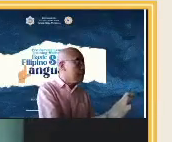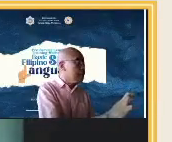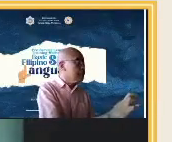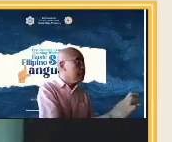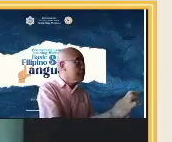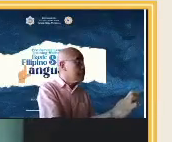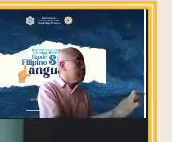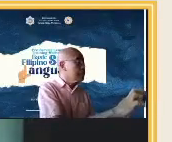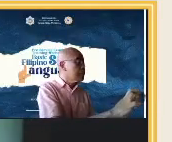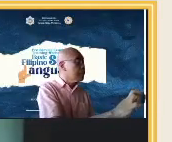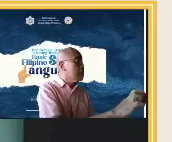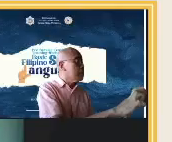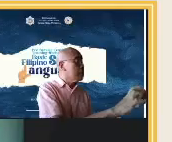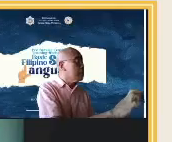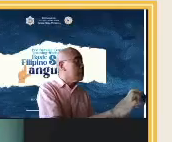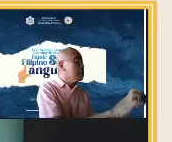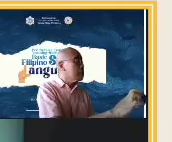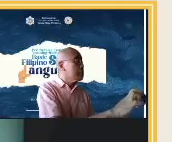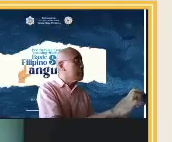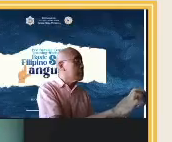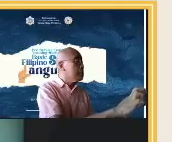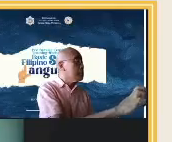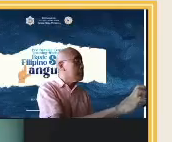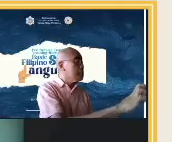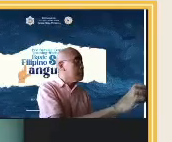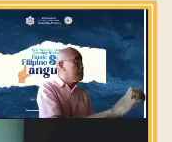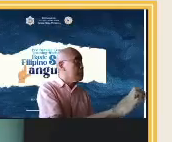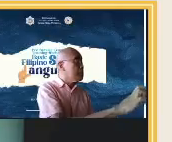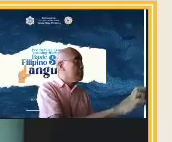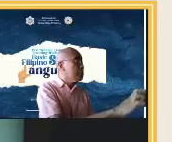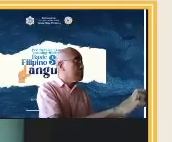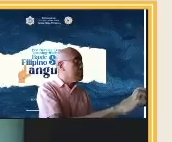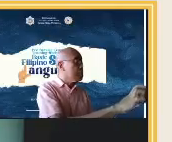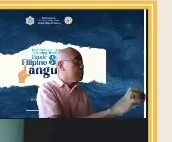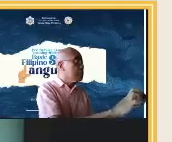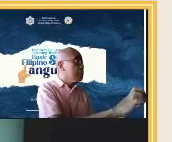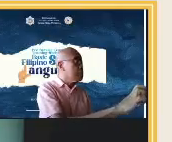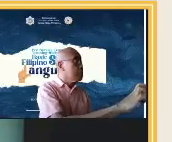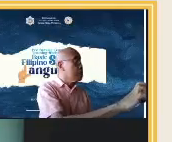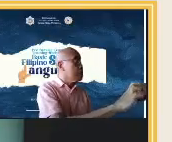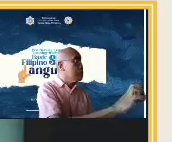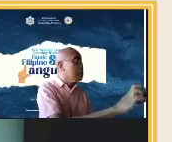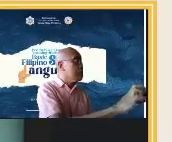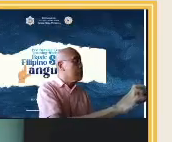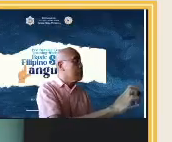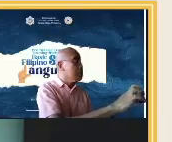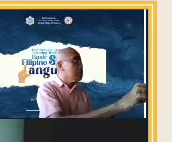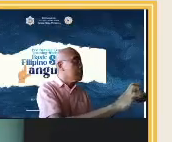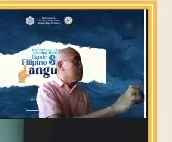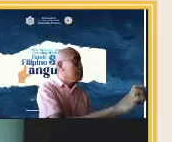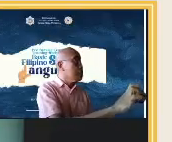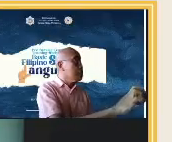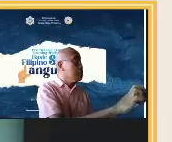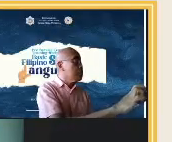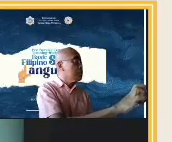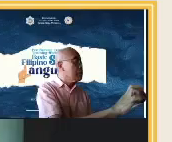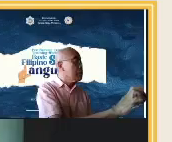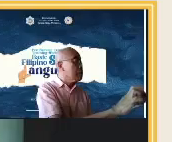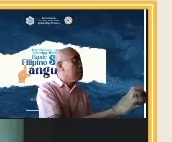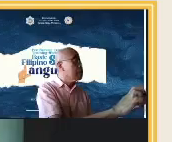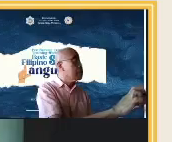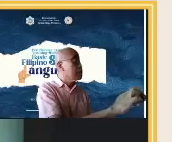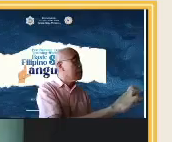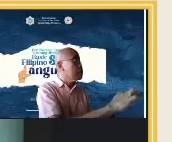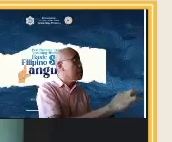magiging foundation ninyo or reference for the compliance sa susunod pang